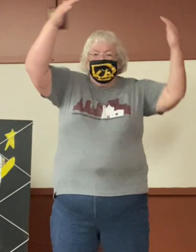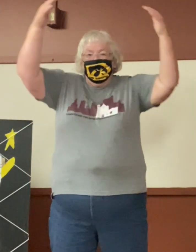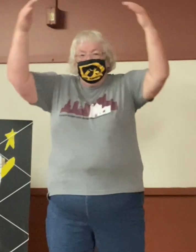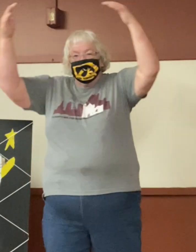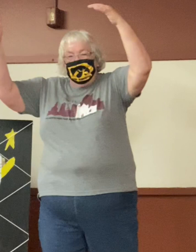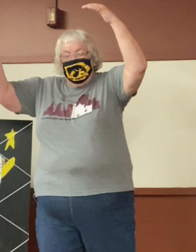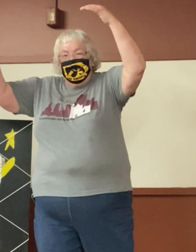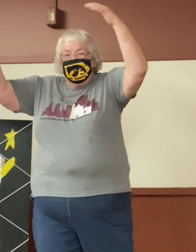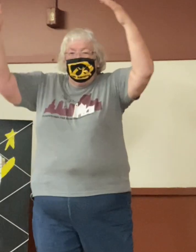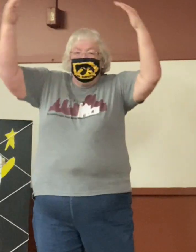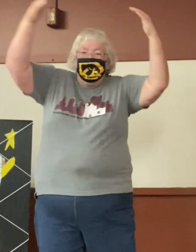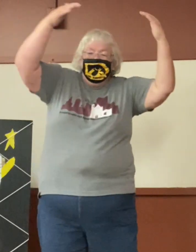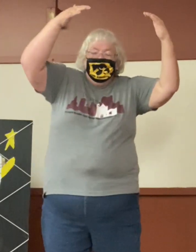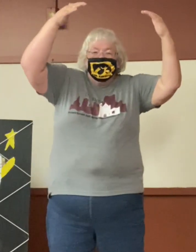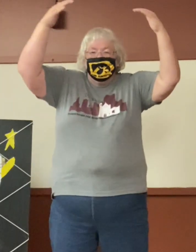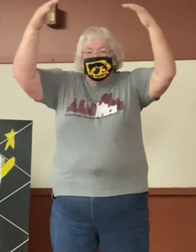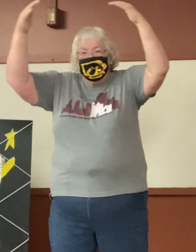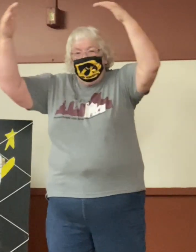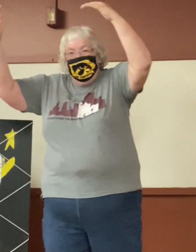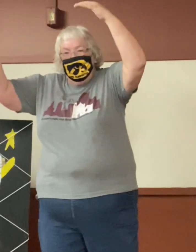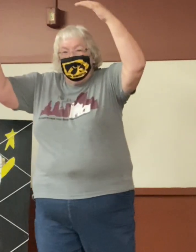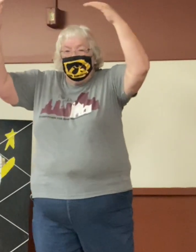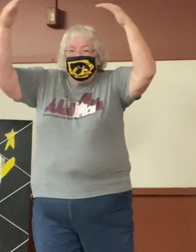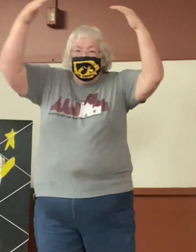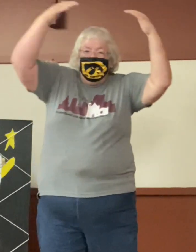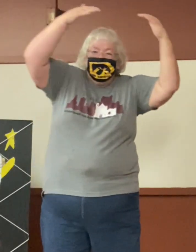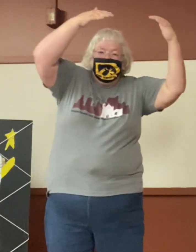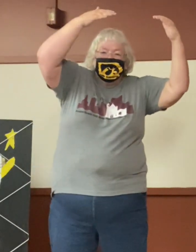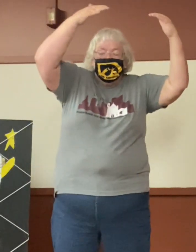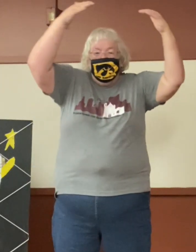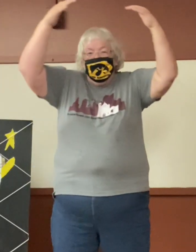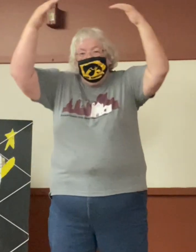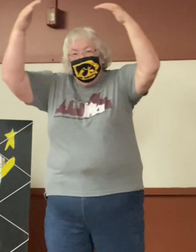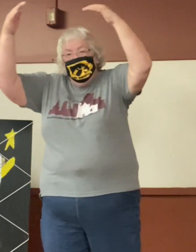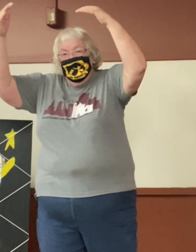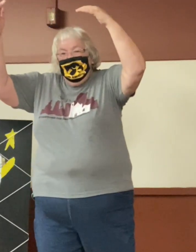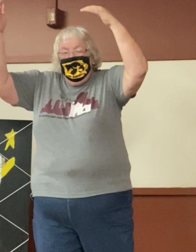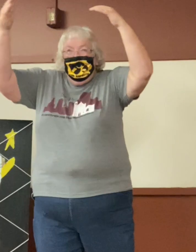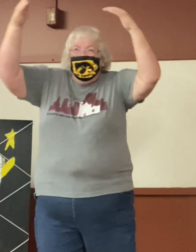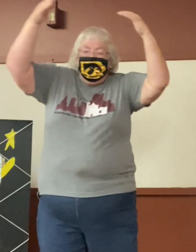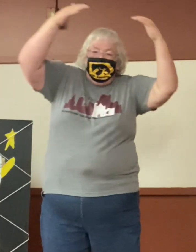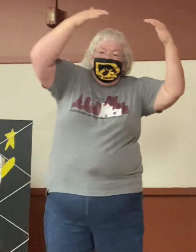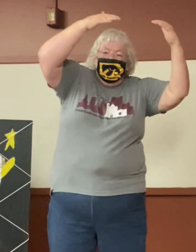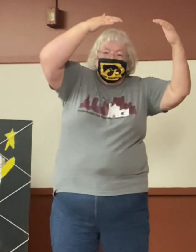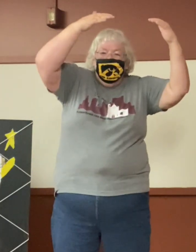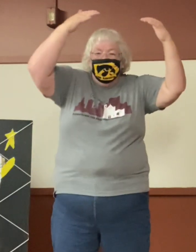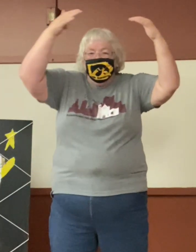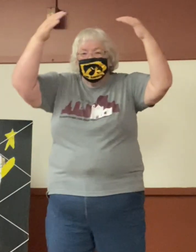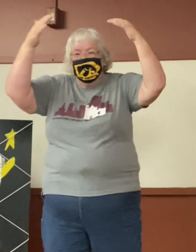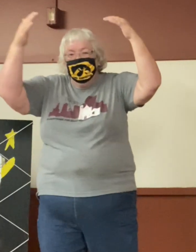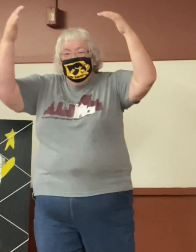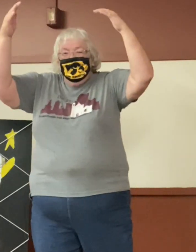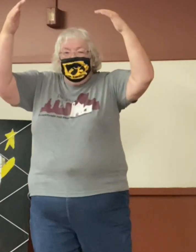me for a sunbeam to shine for him each day. In every